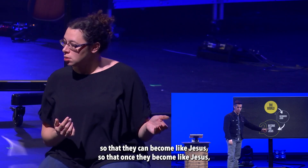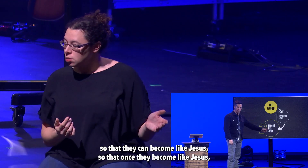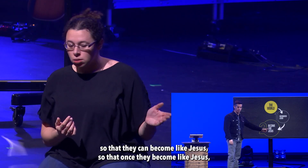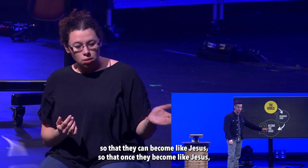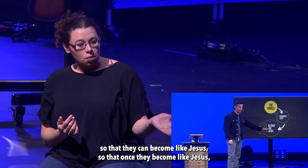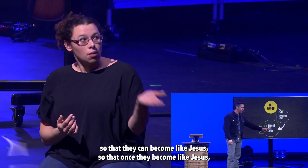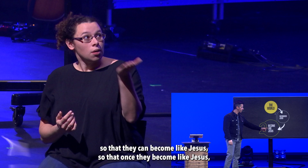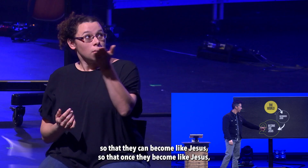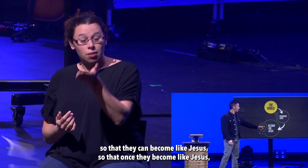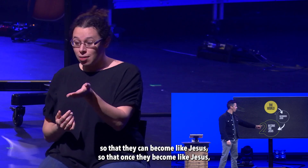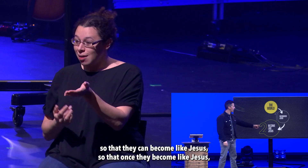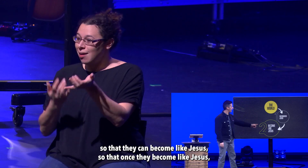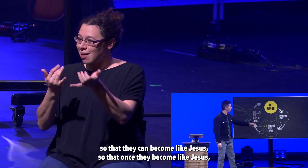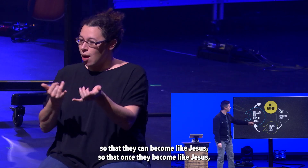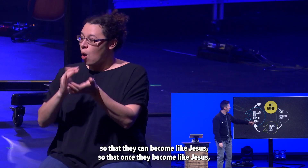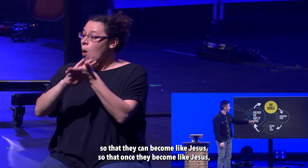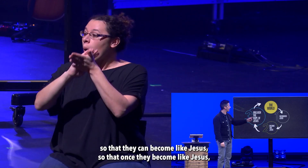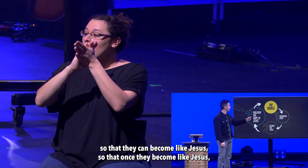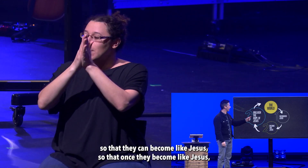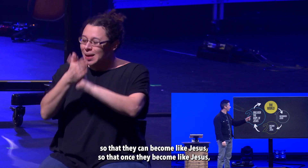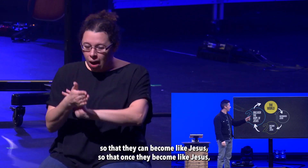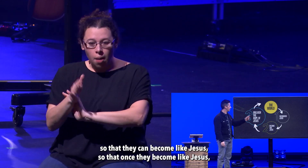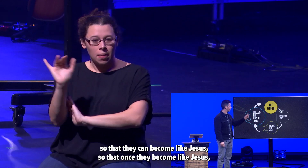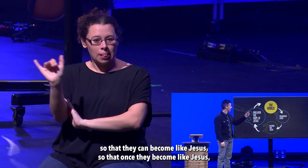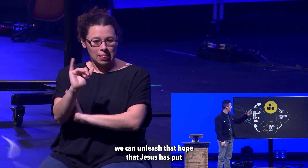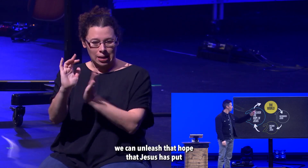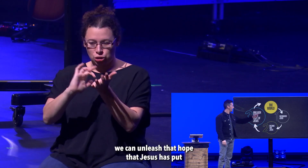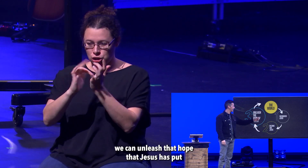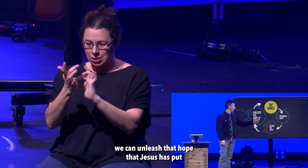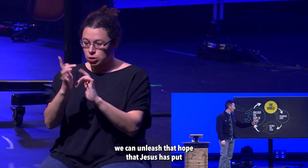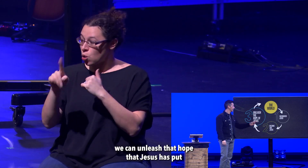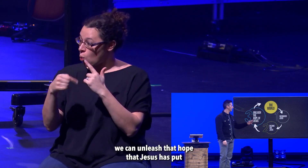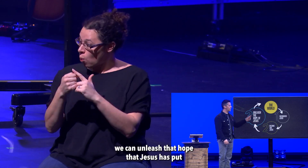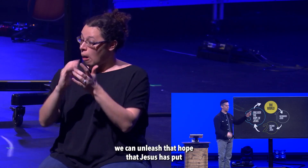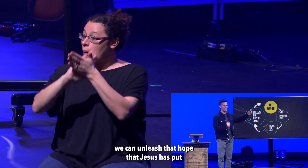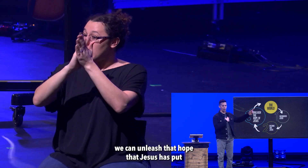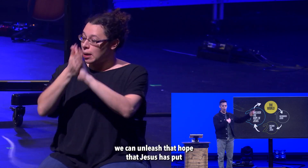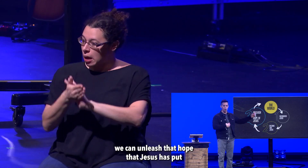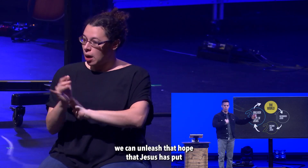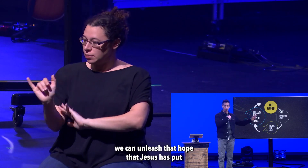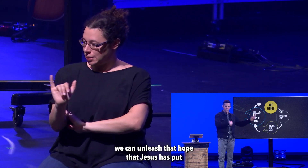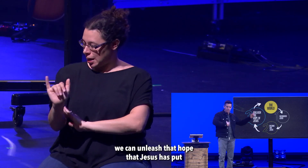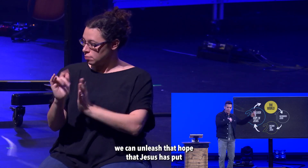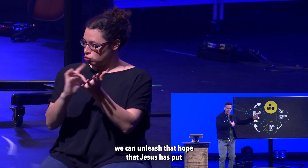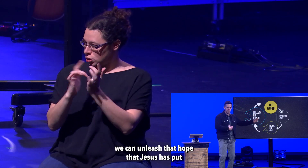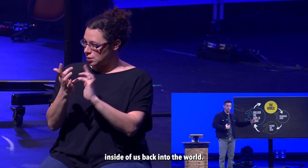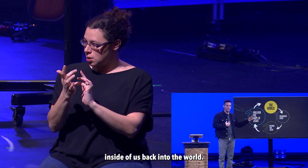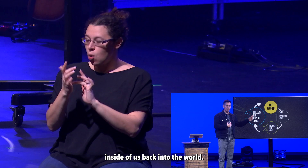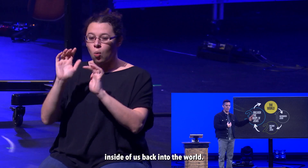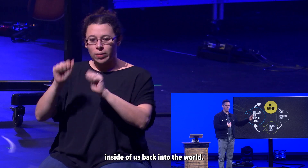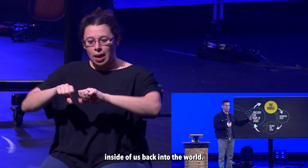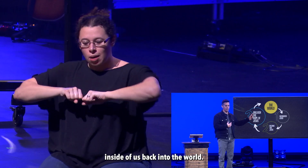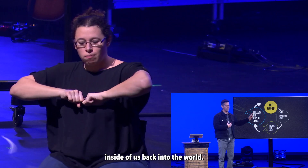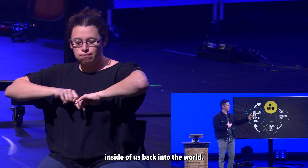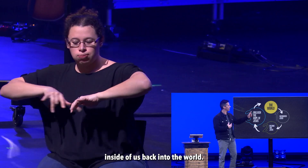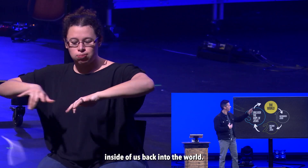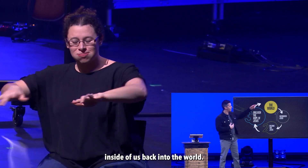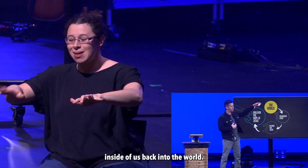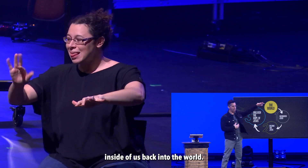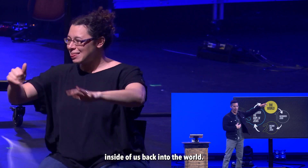like Jesus. So that once they become like Jesus, we can unleash that hope that Jesus has put inside of